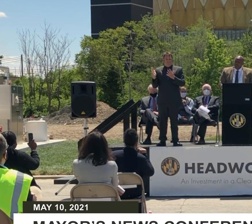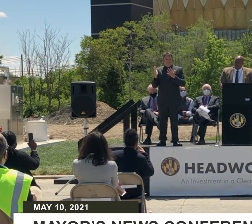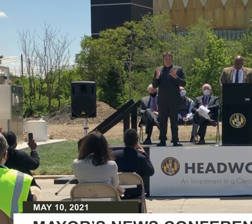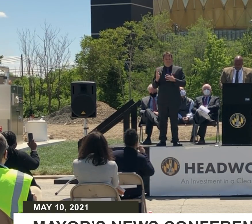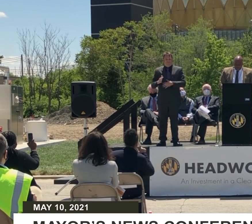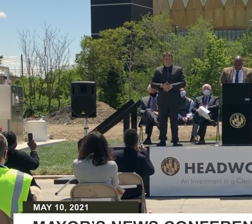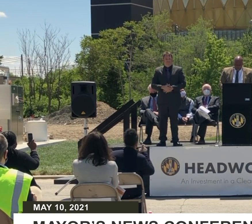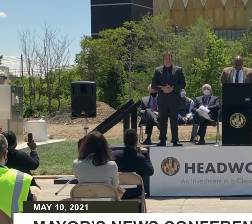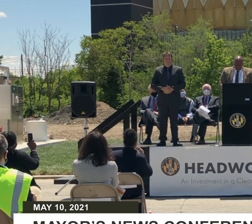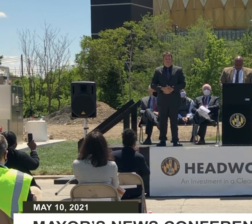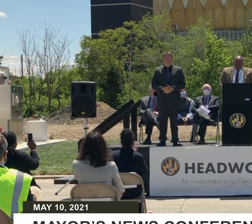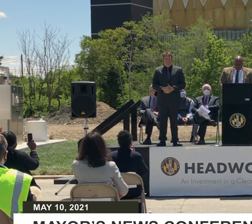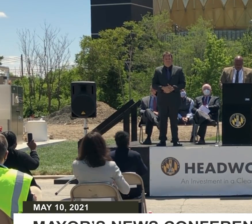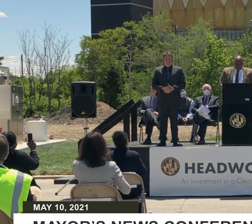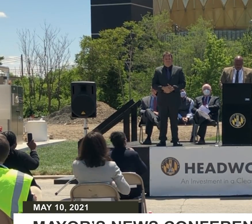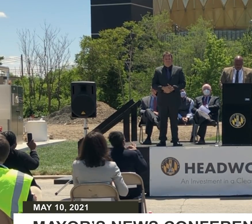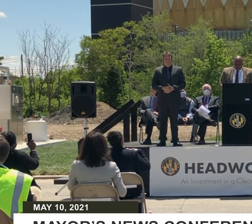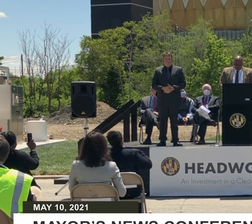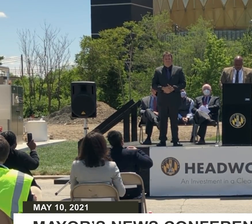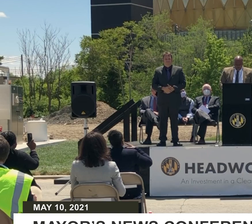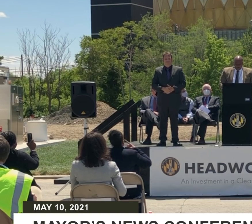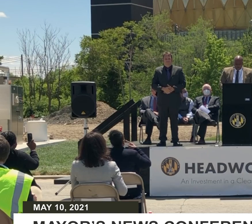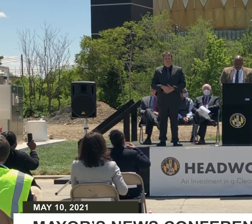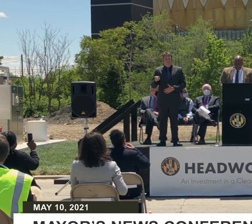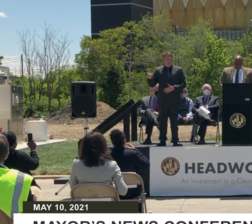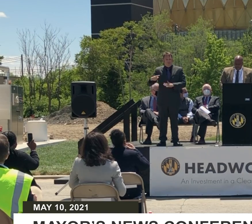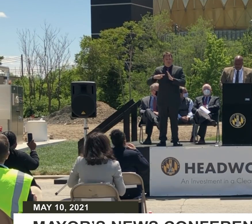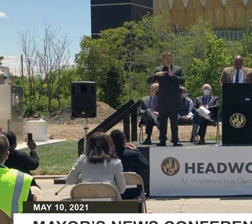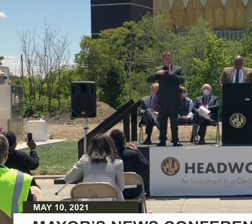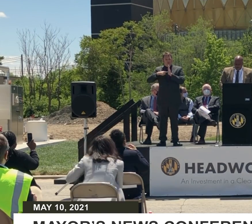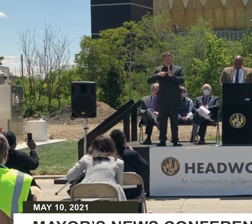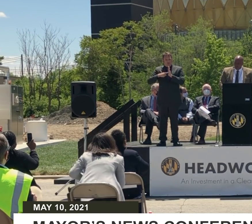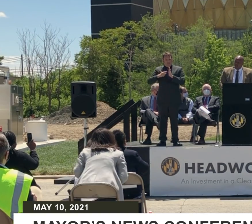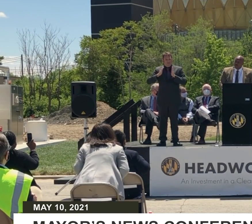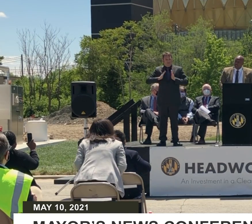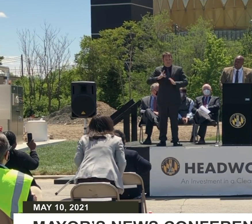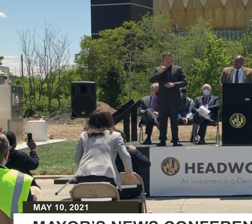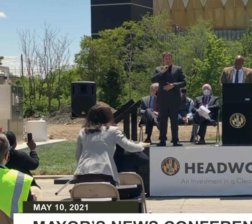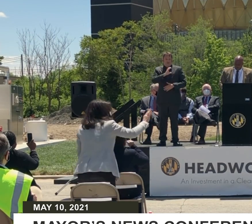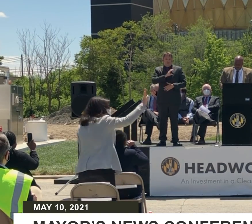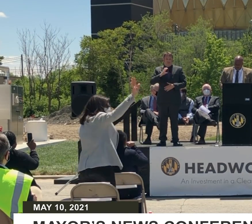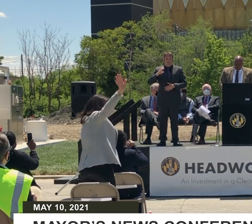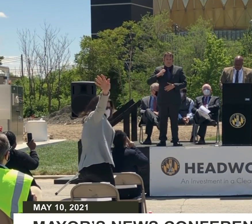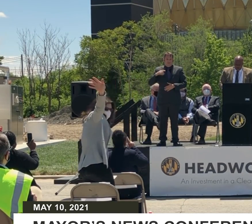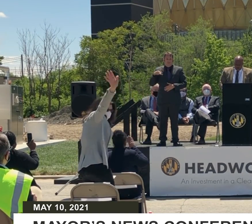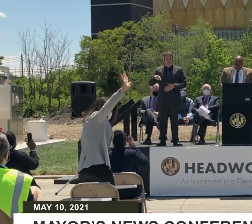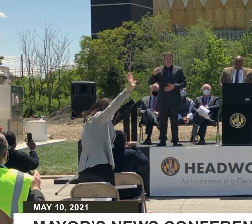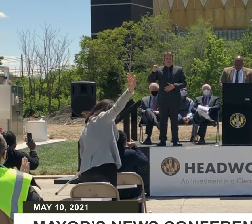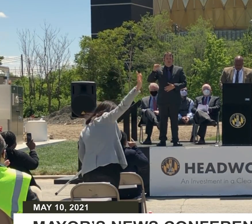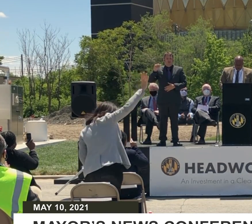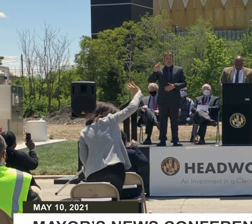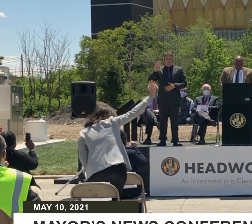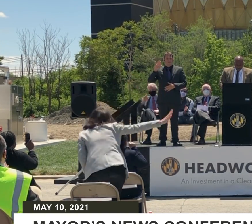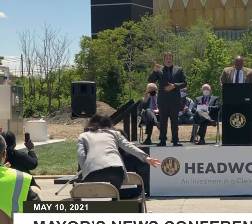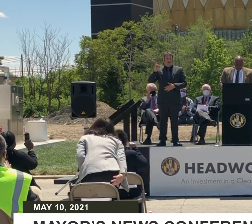We have a representative from Congressman Sarbanes' Representative Bridget Smith.